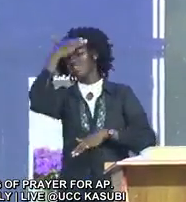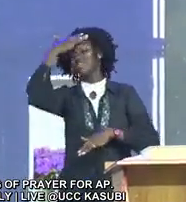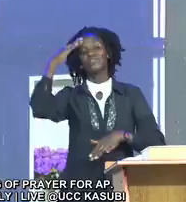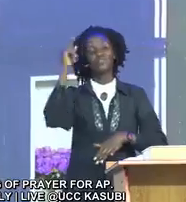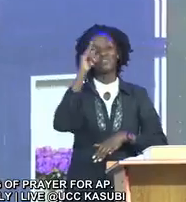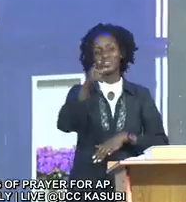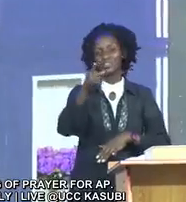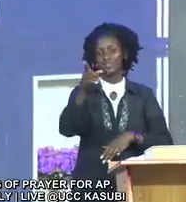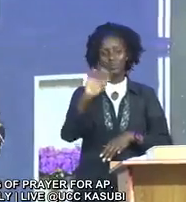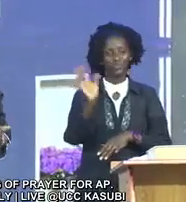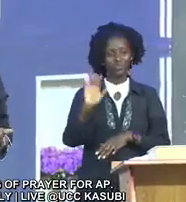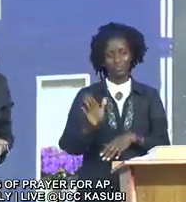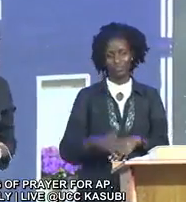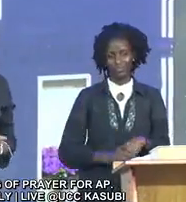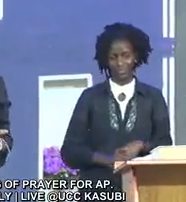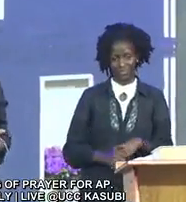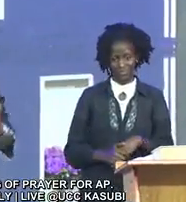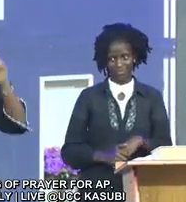kwerabite.